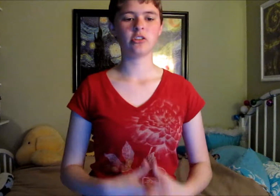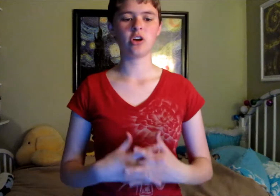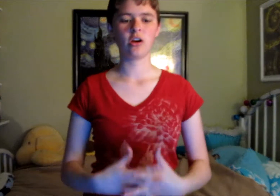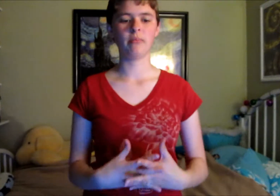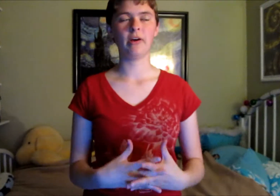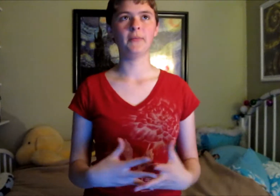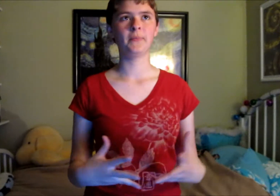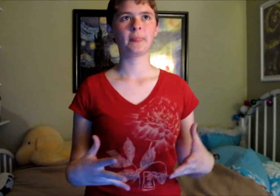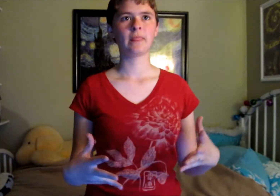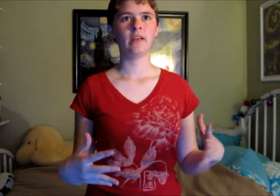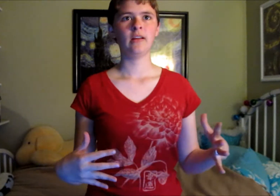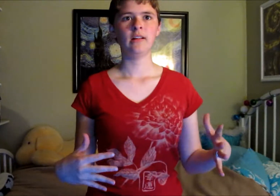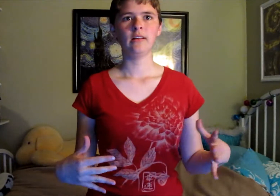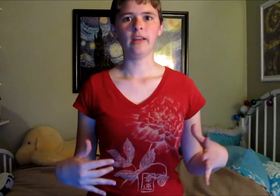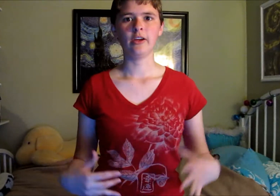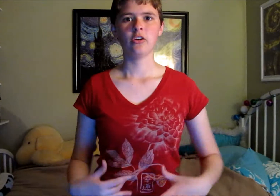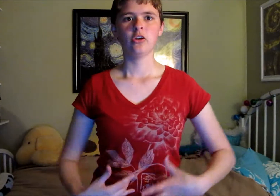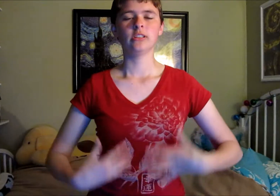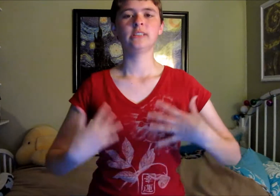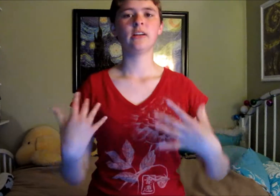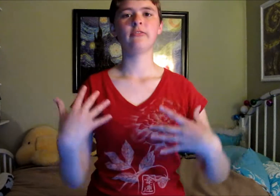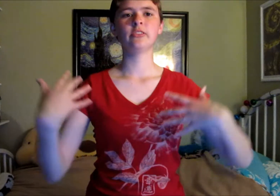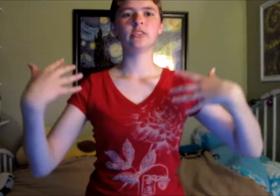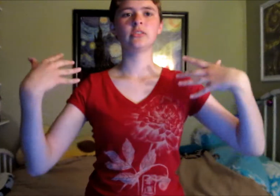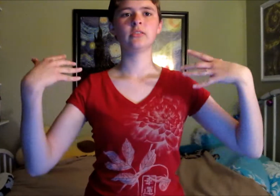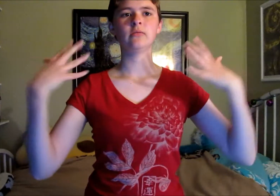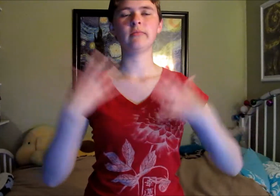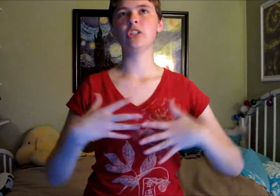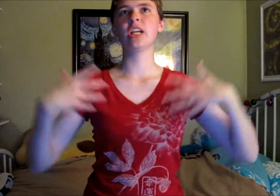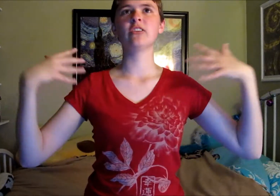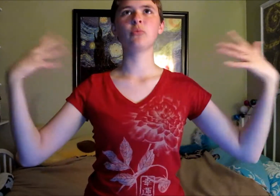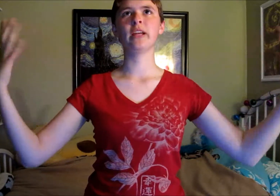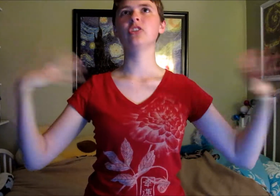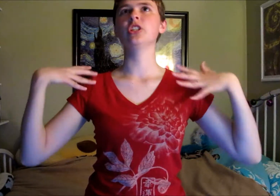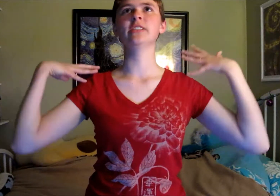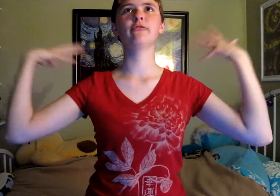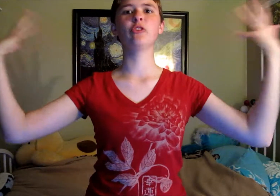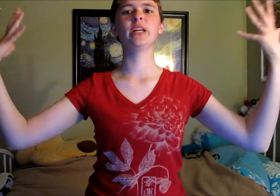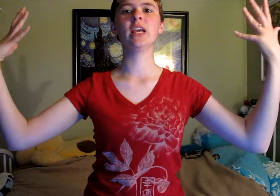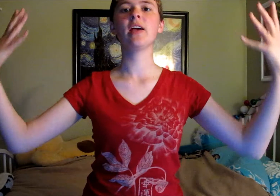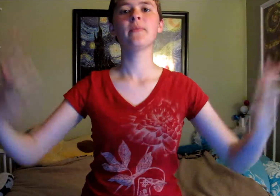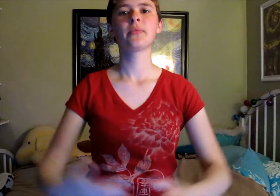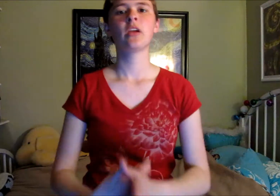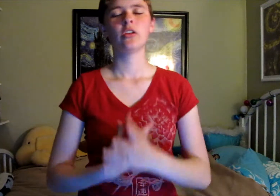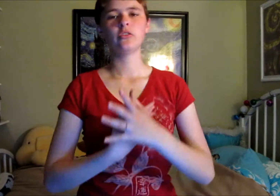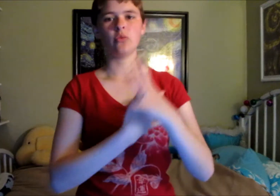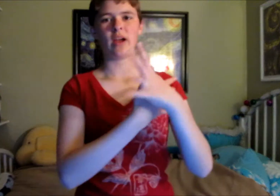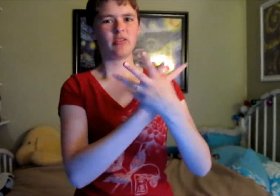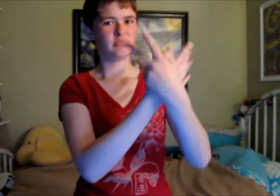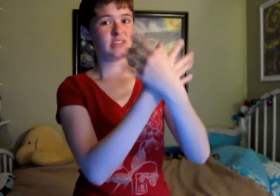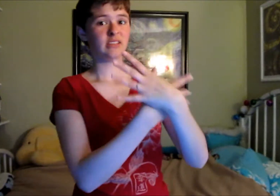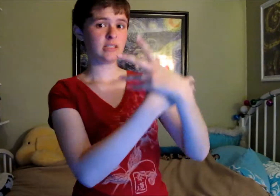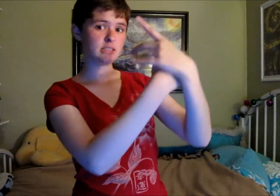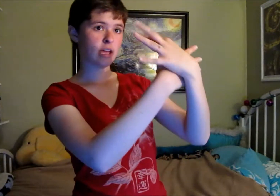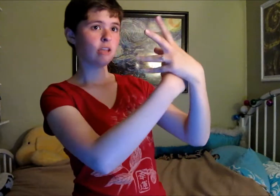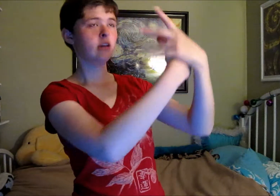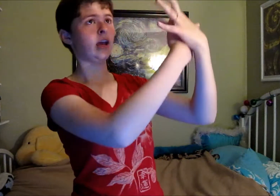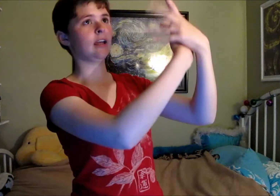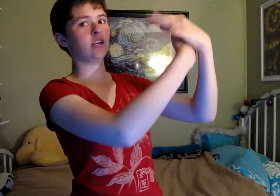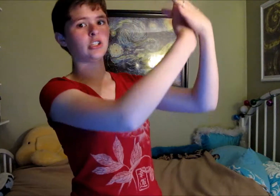talk about like herself is, she has wings, she's free. So I use this instead, and I just